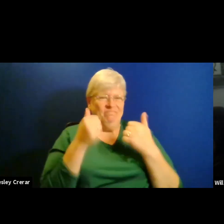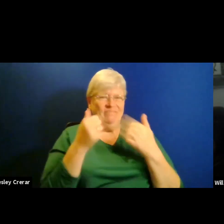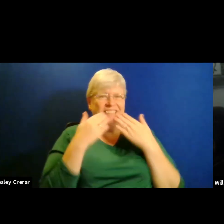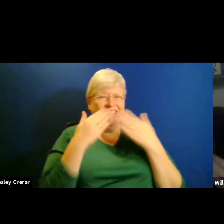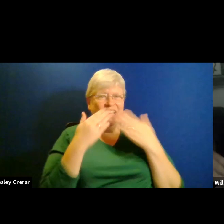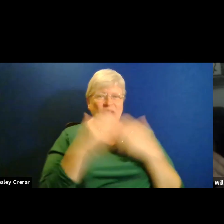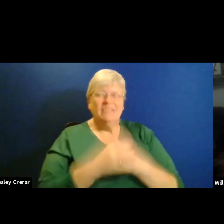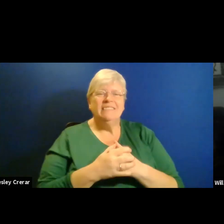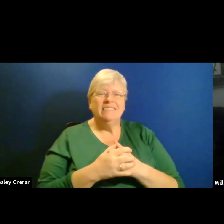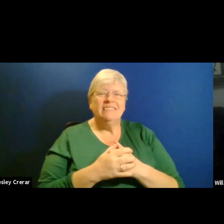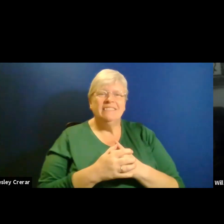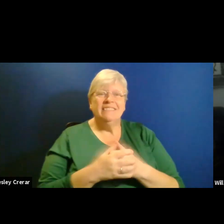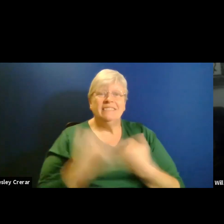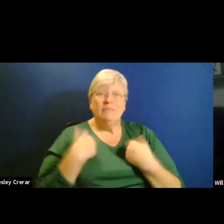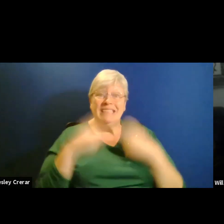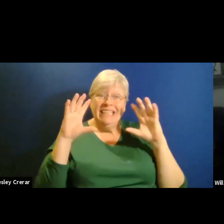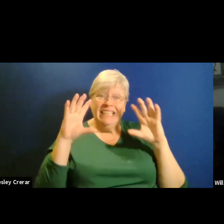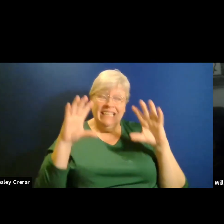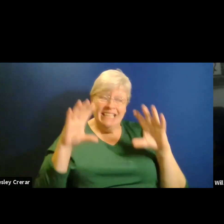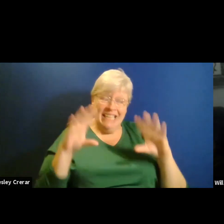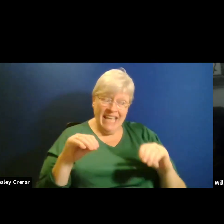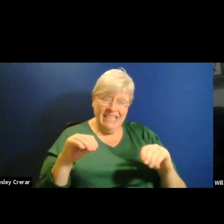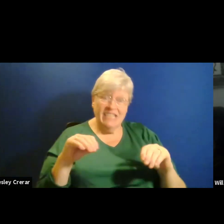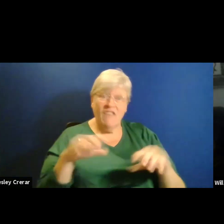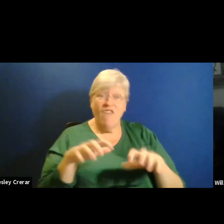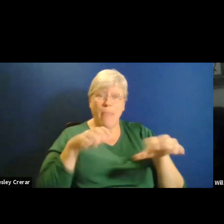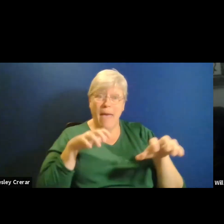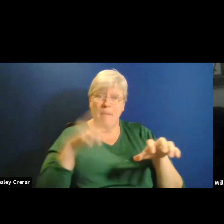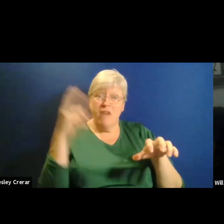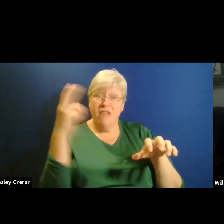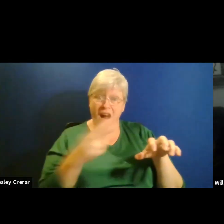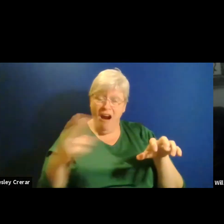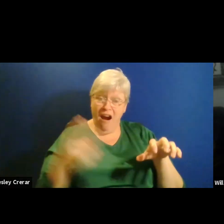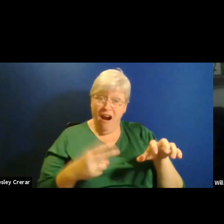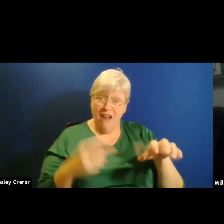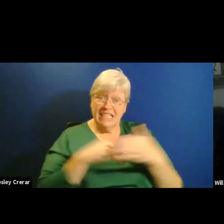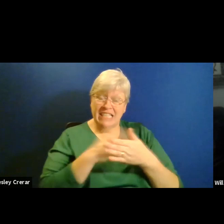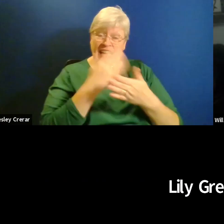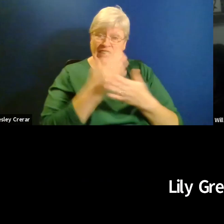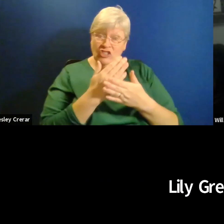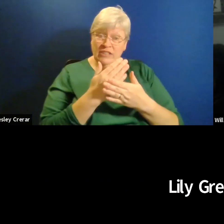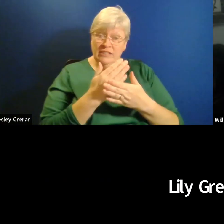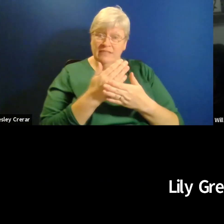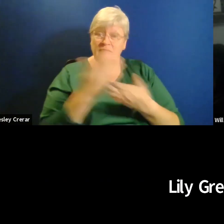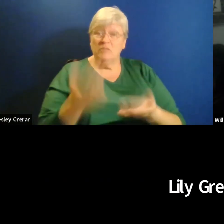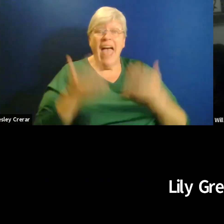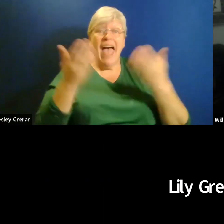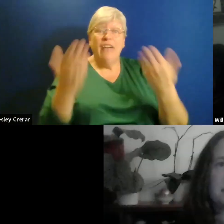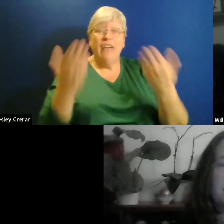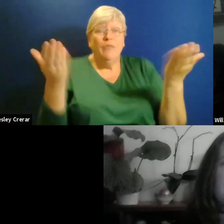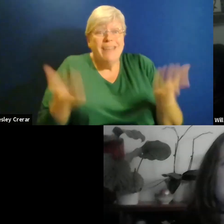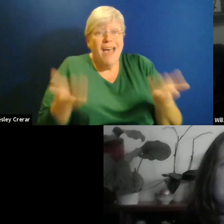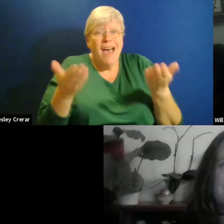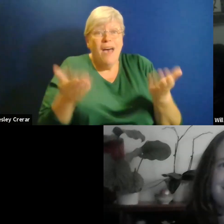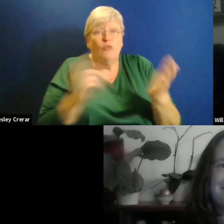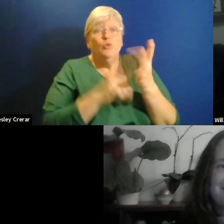much. Well, that brings us to the end of the Leopard Arts section of this evening's event. I'm going to hand over now to